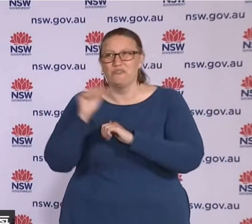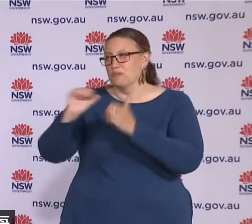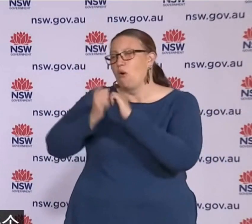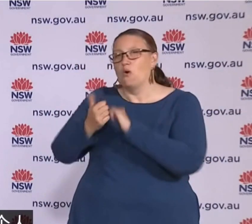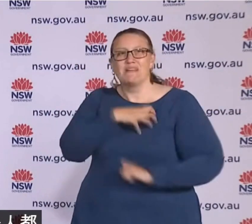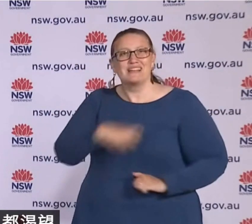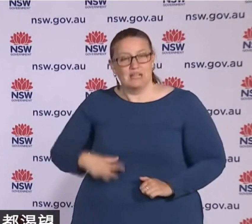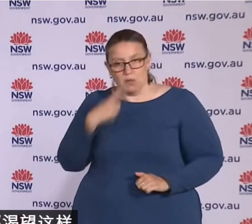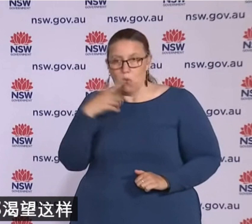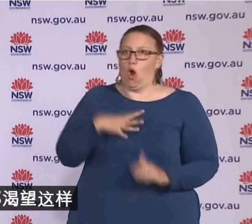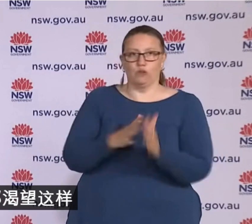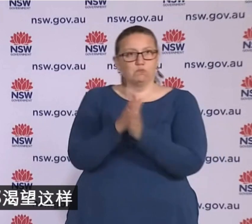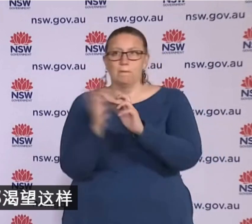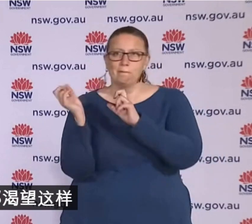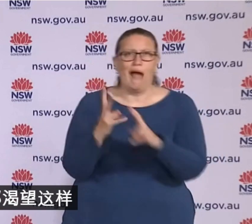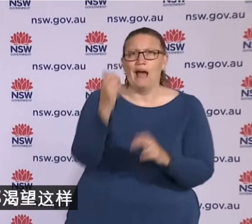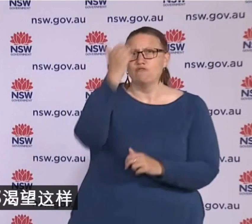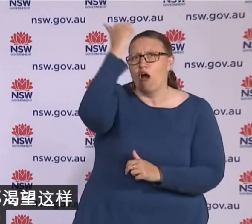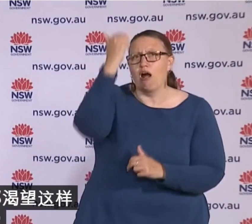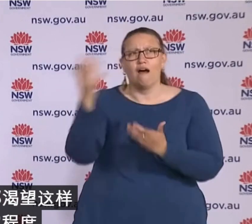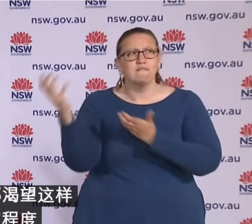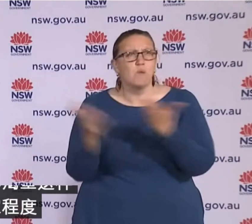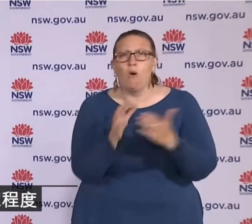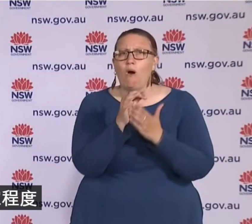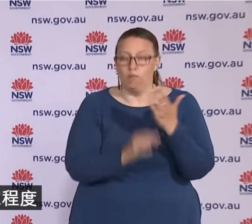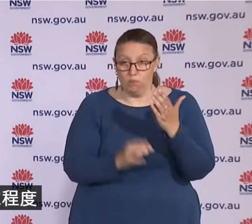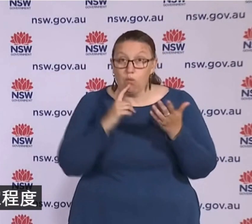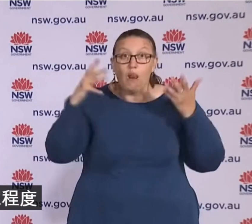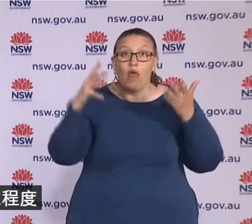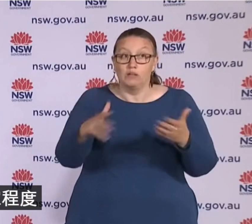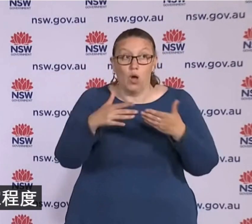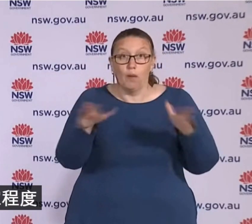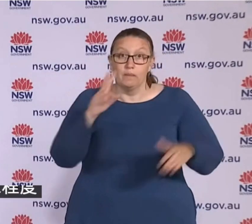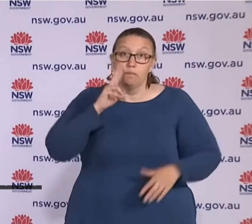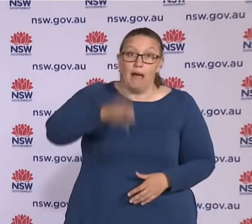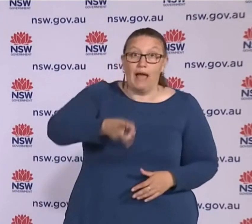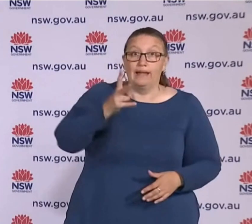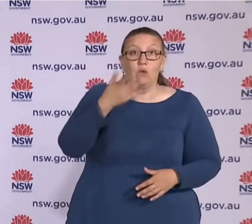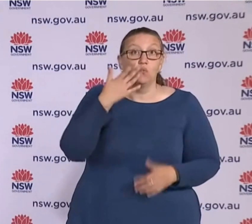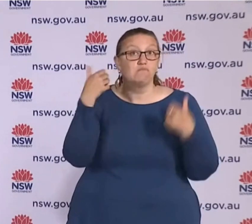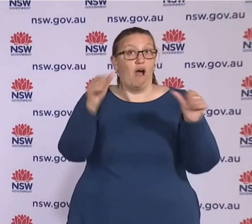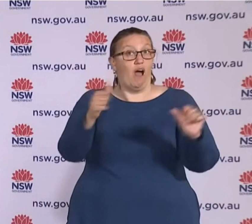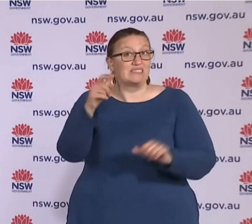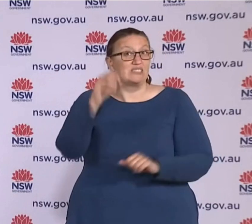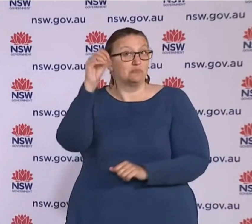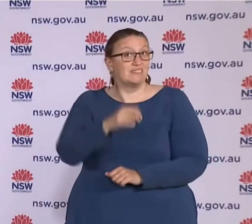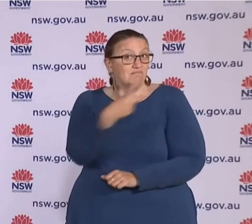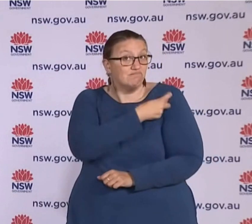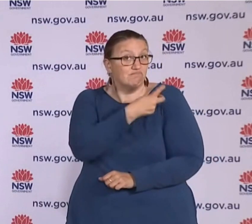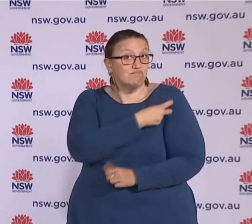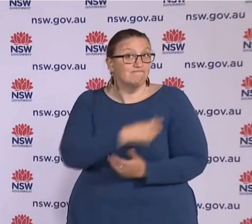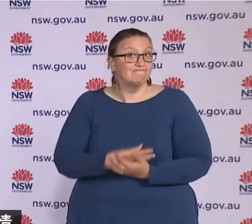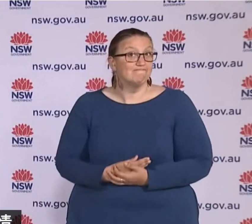Look, I know that everybody's itching to do that, but that brings with it a level of risk, and I suspect that could very well be something we consider